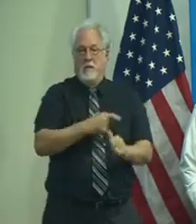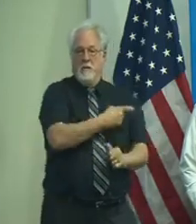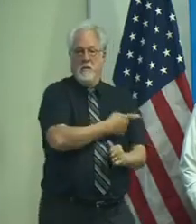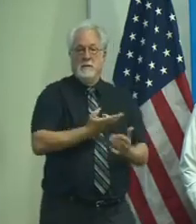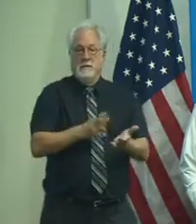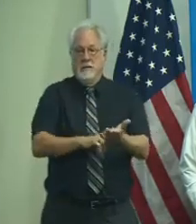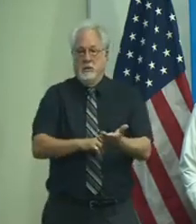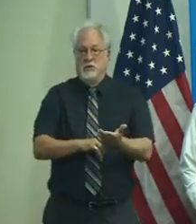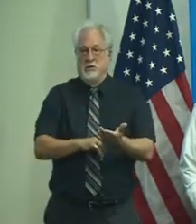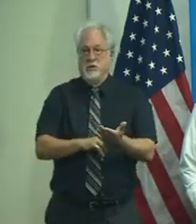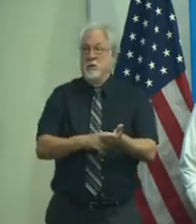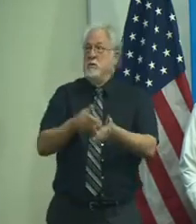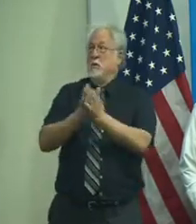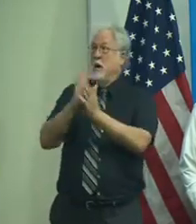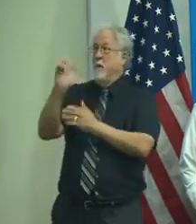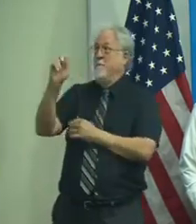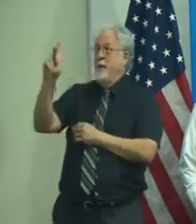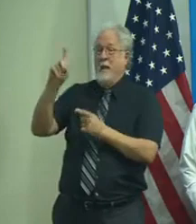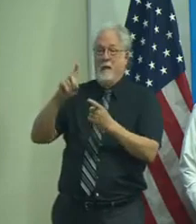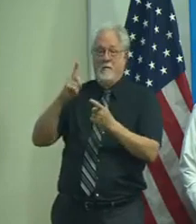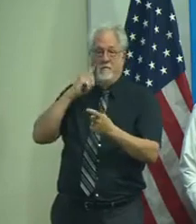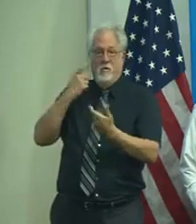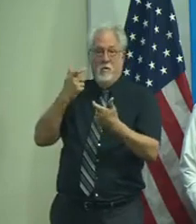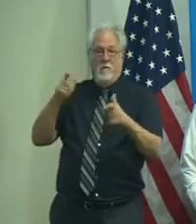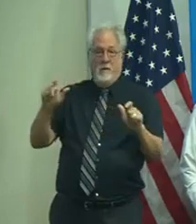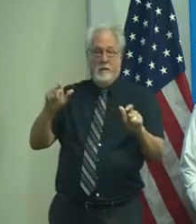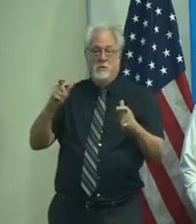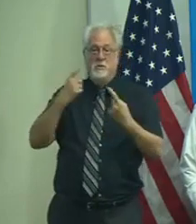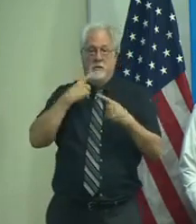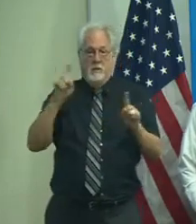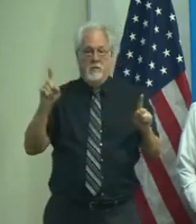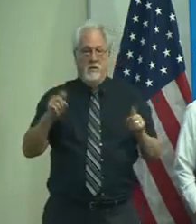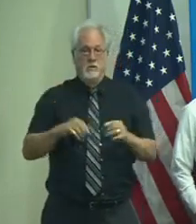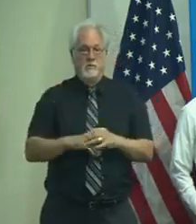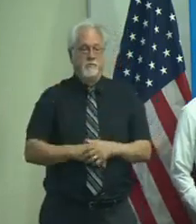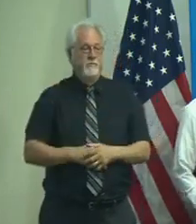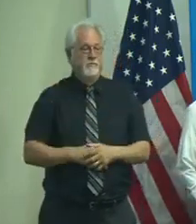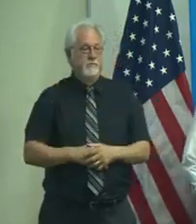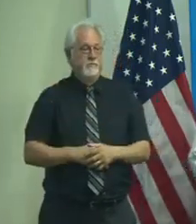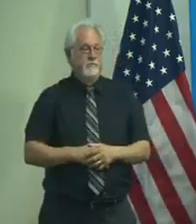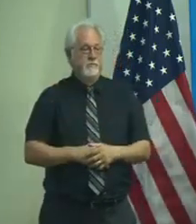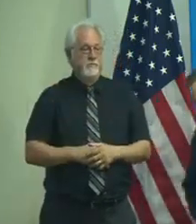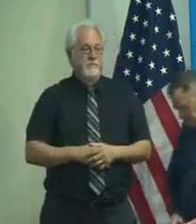signature a request back to President Trump for a major declaration.